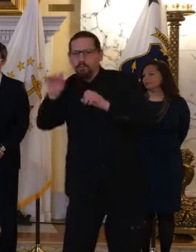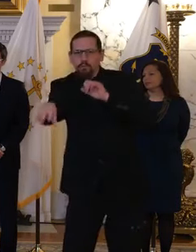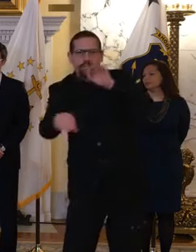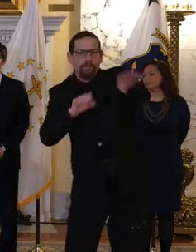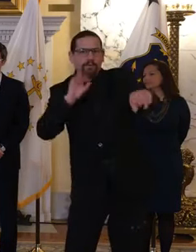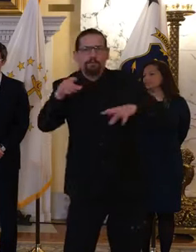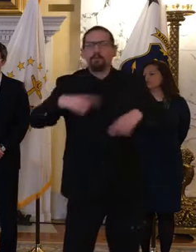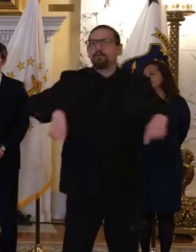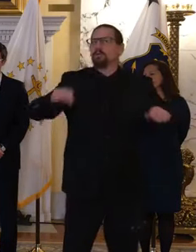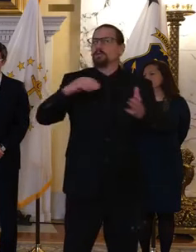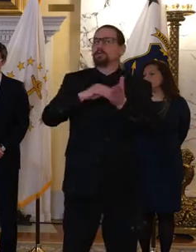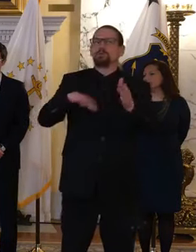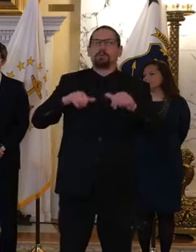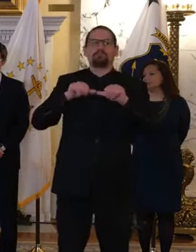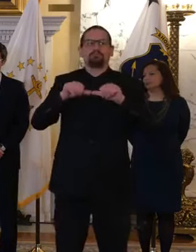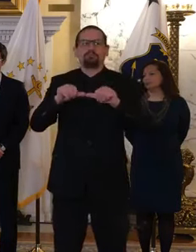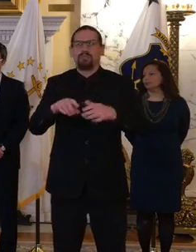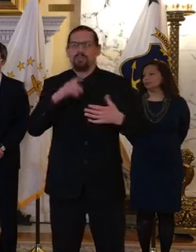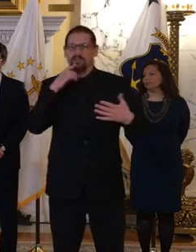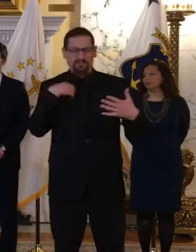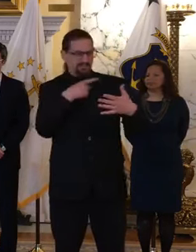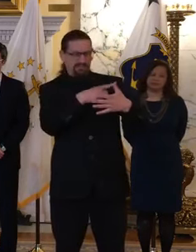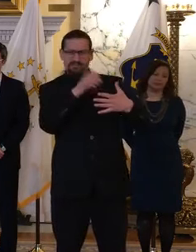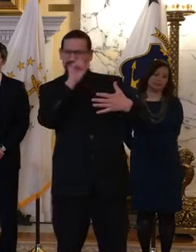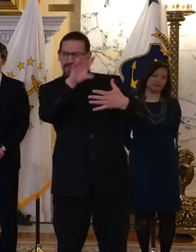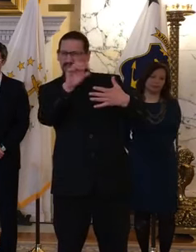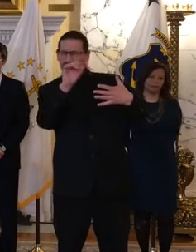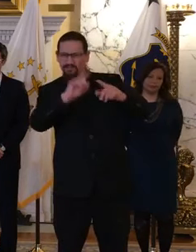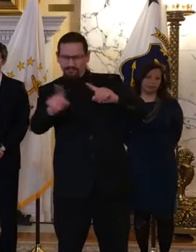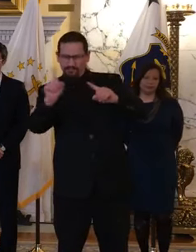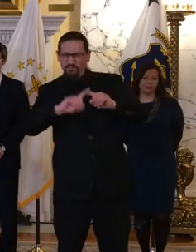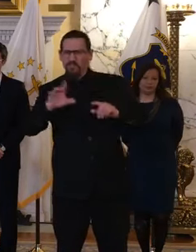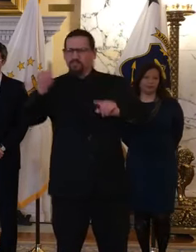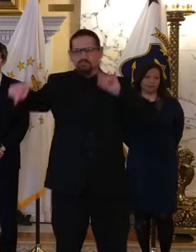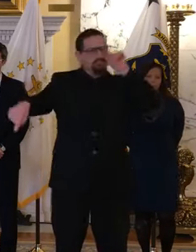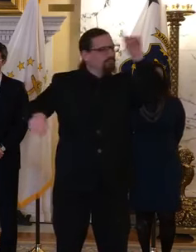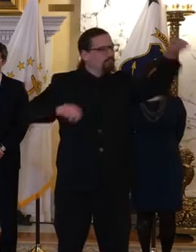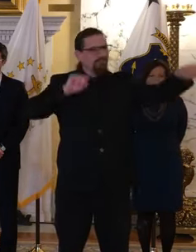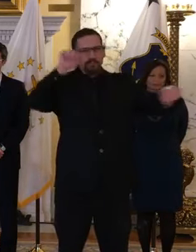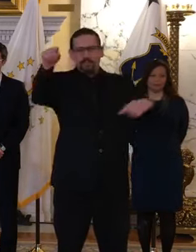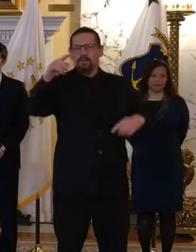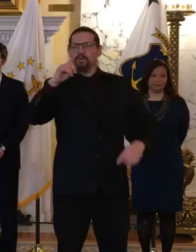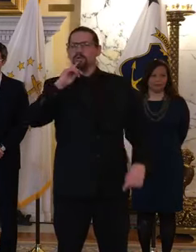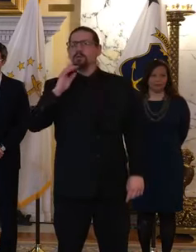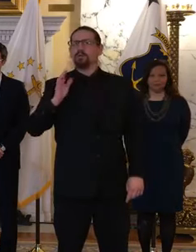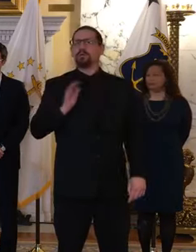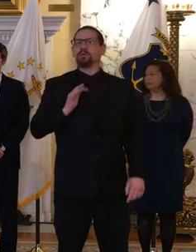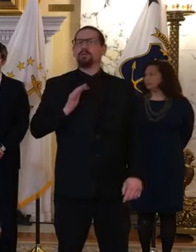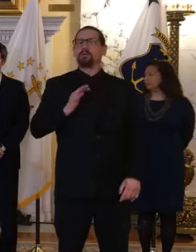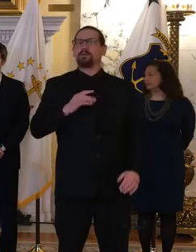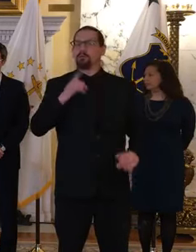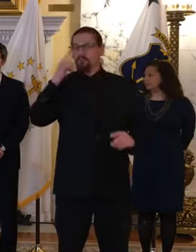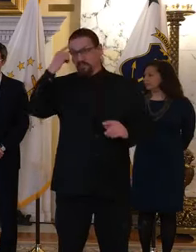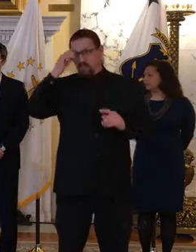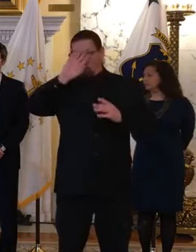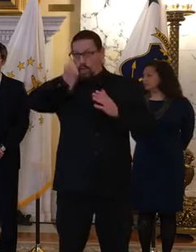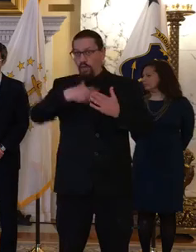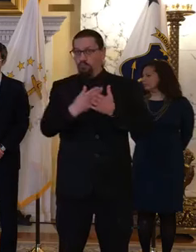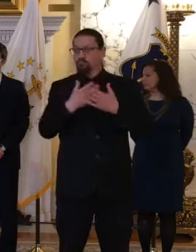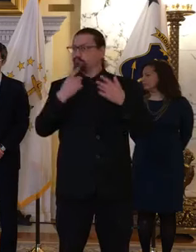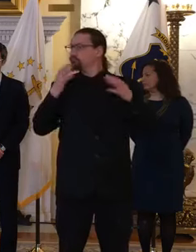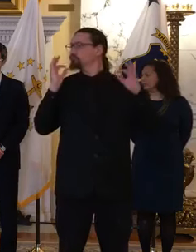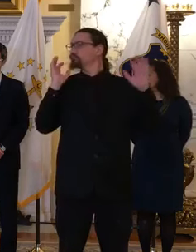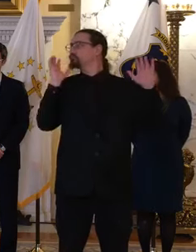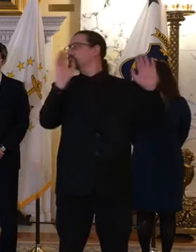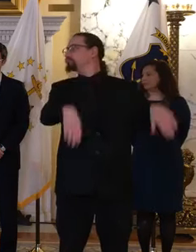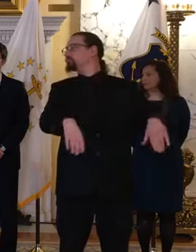cases, it's packets delivered by paper. In some cases, it's video conference. By the way, there is no substitute for the